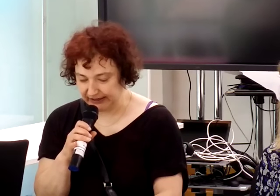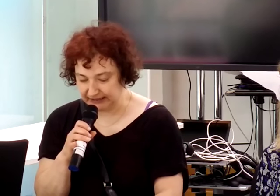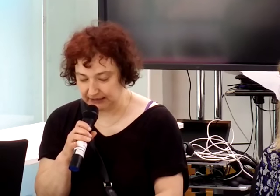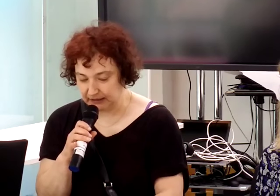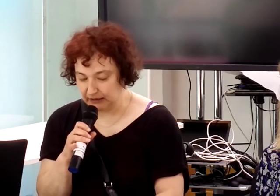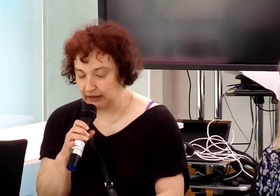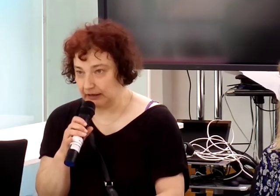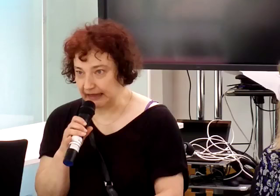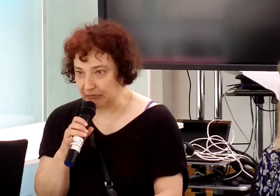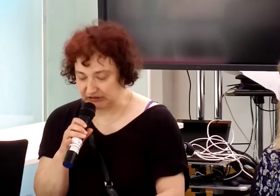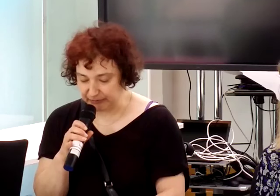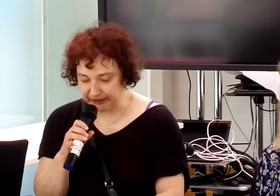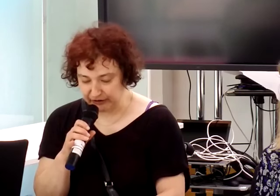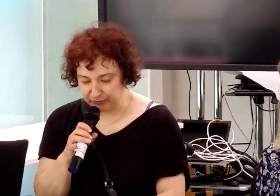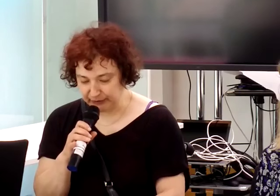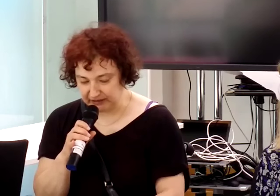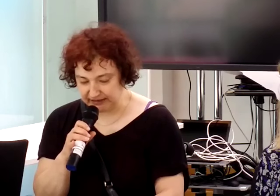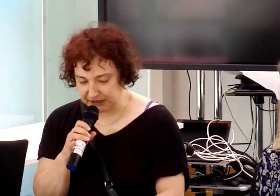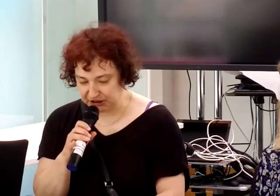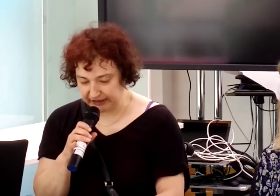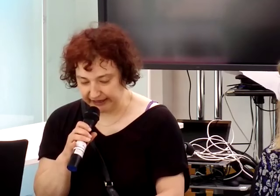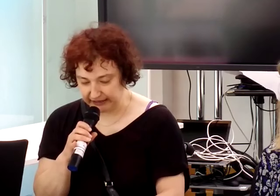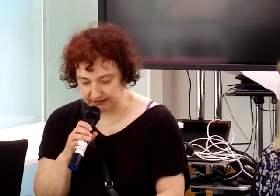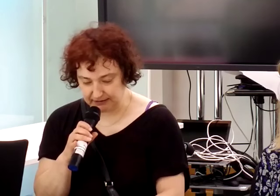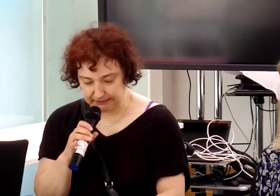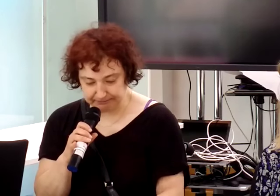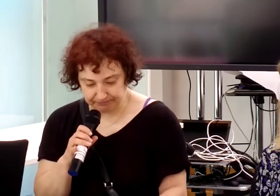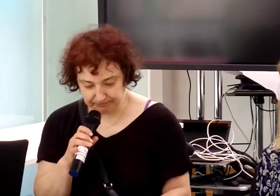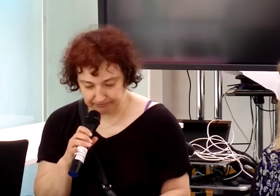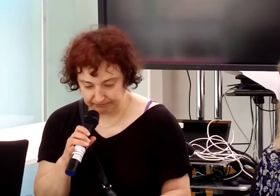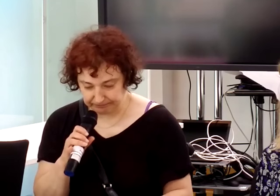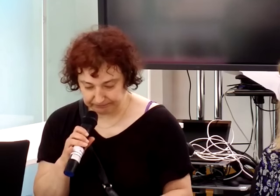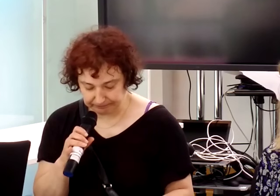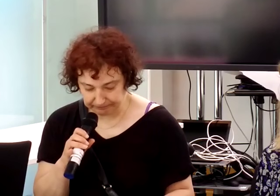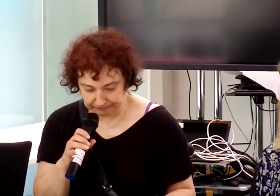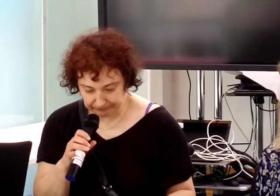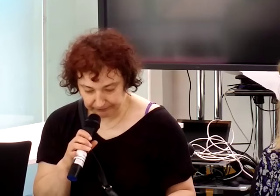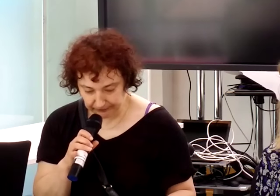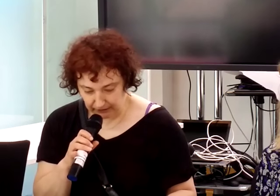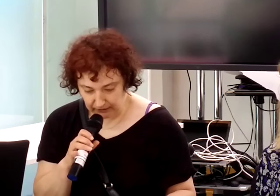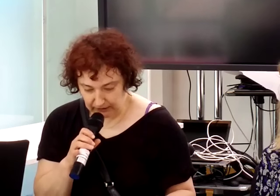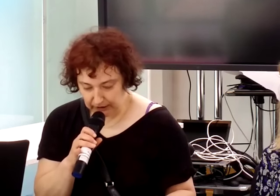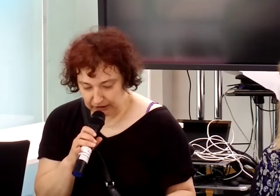treatment and died. There was a big compensation case.